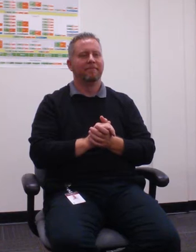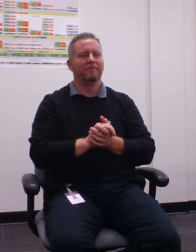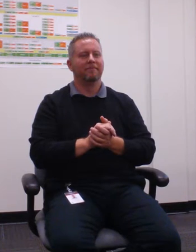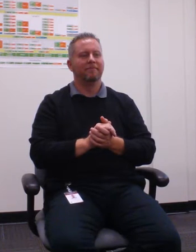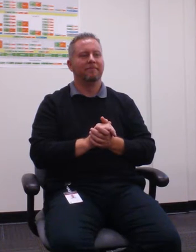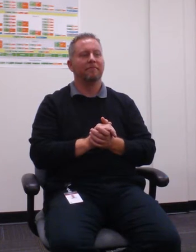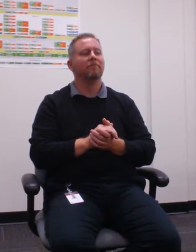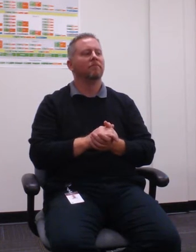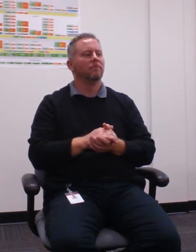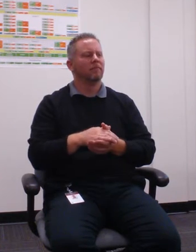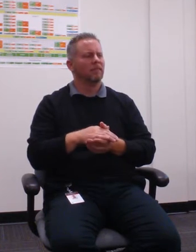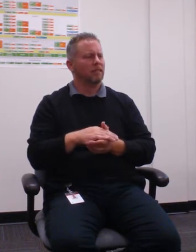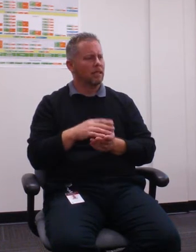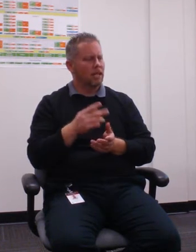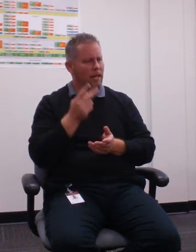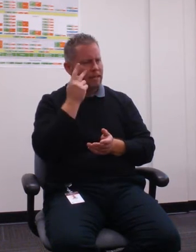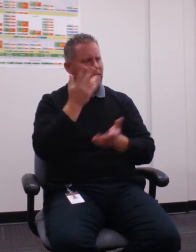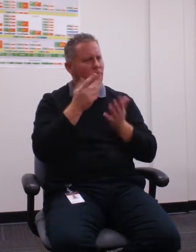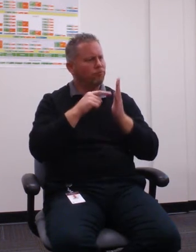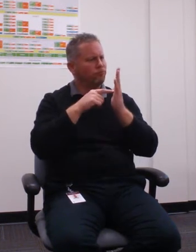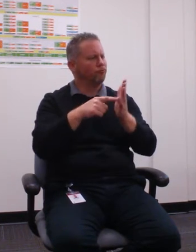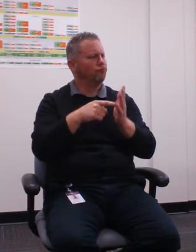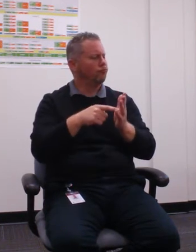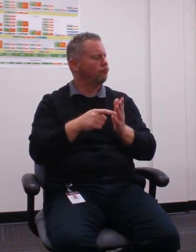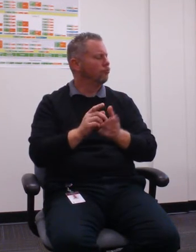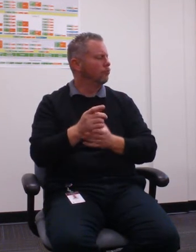Let me see if I can show you something real quickly.